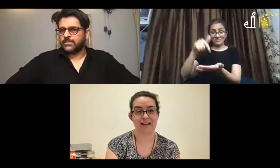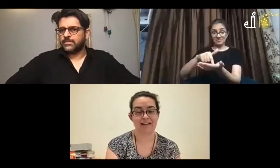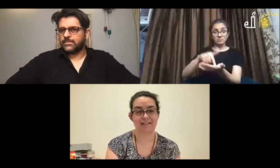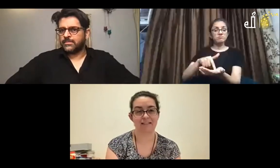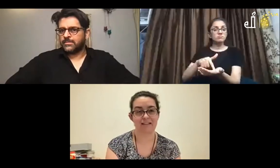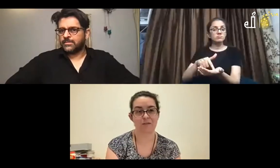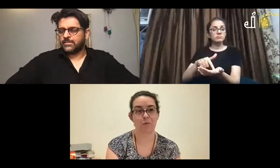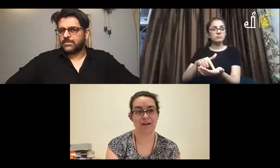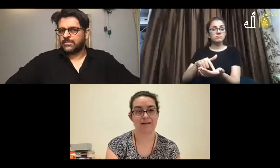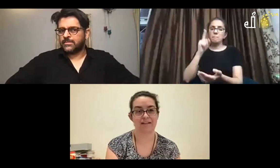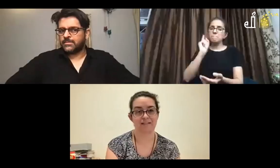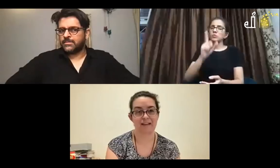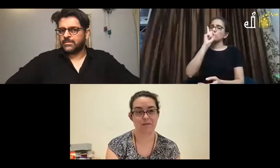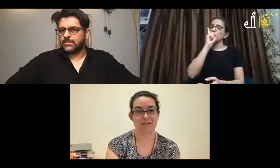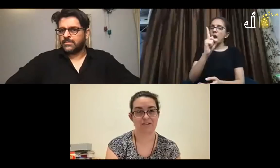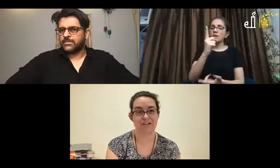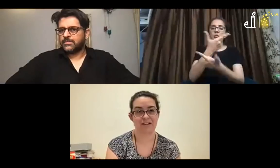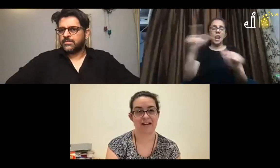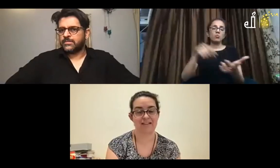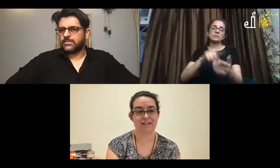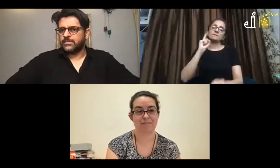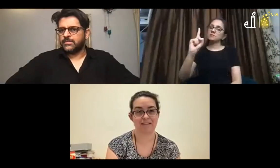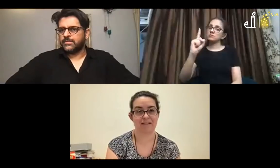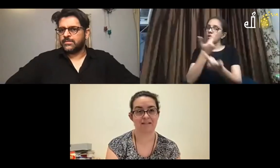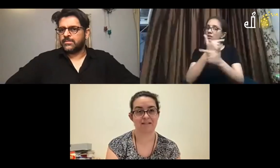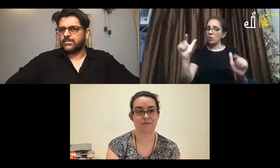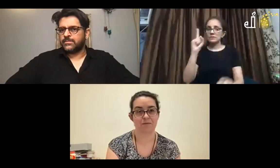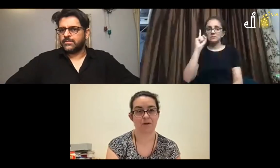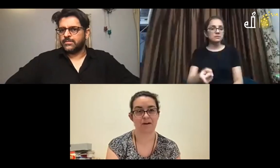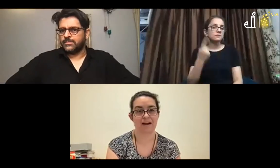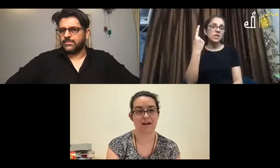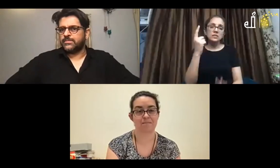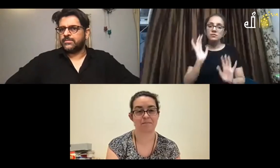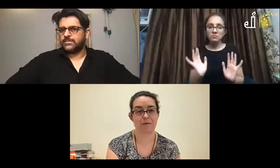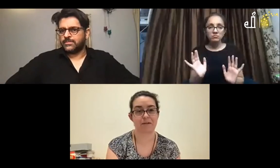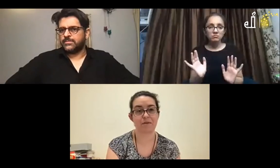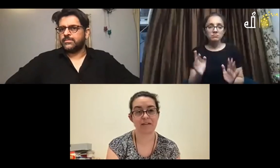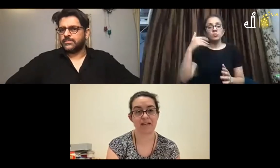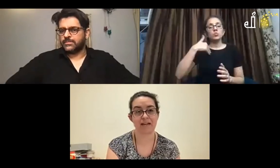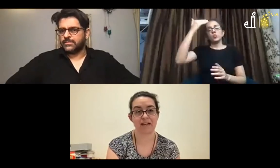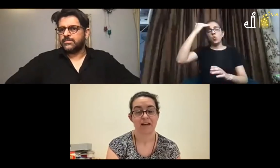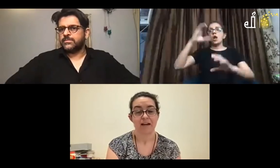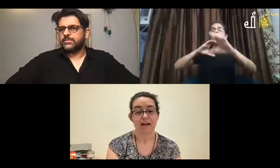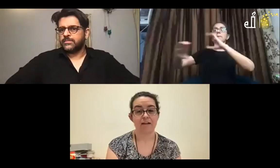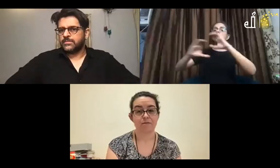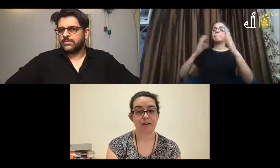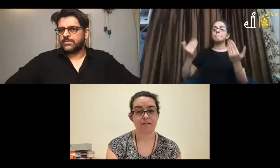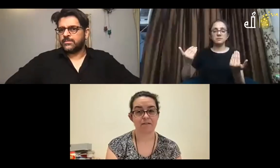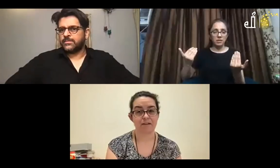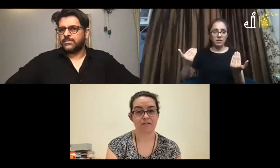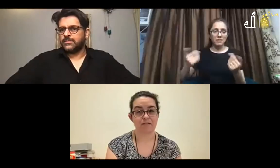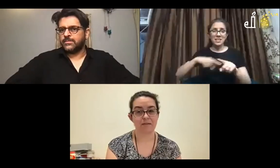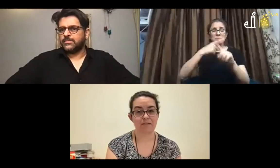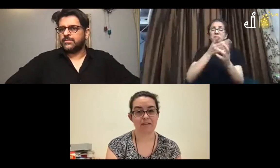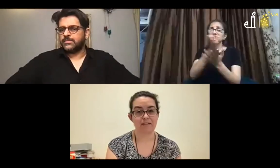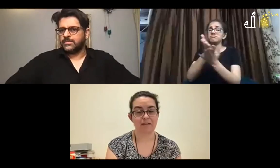has at least one language as a basis for both communicating and for other